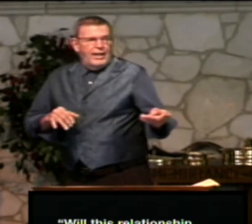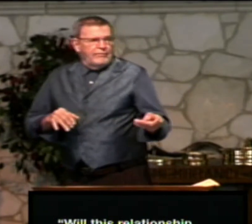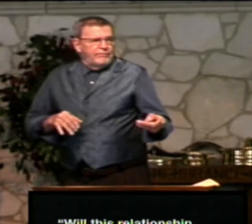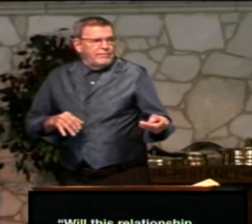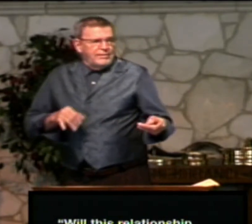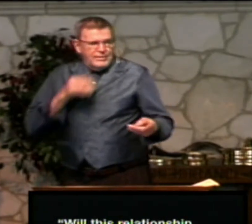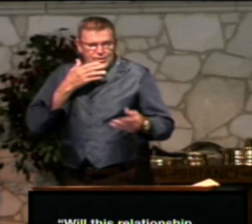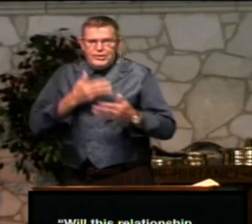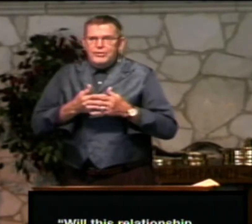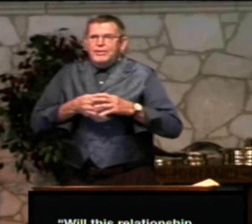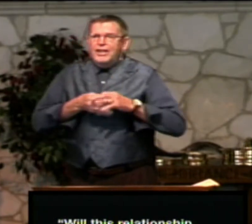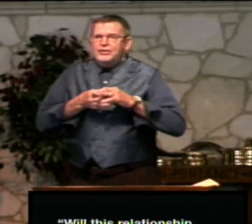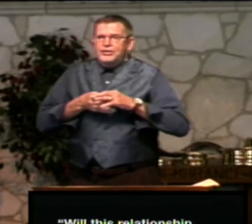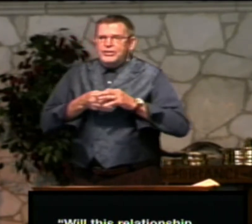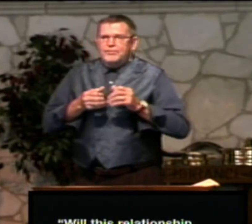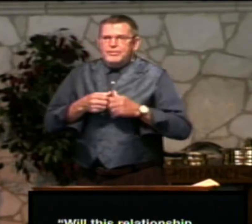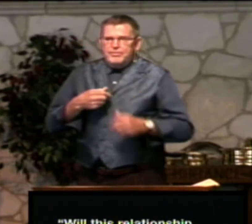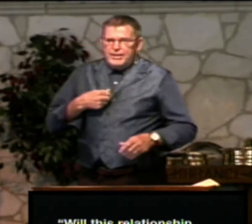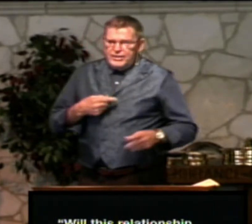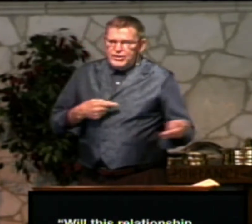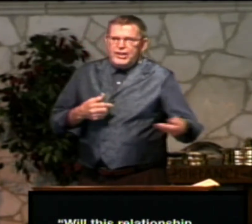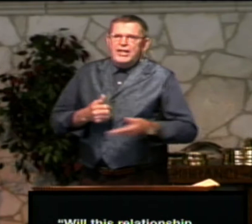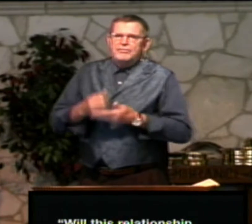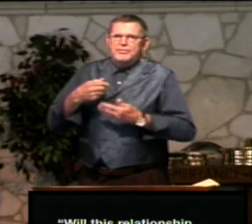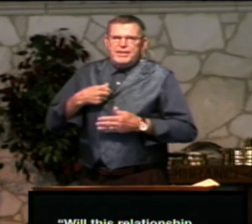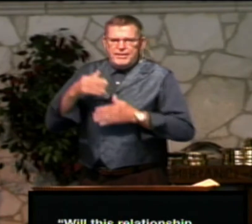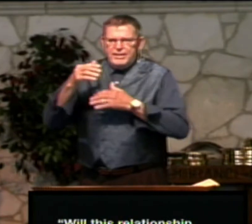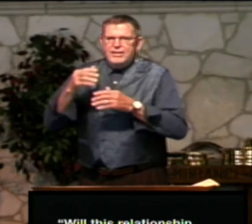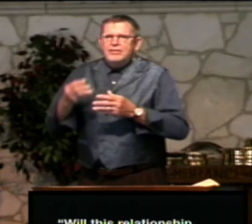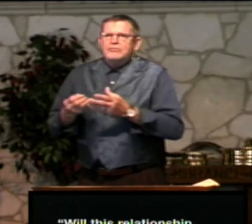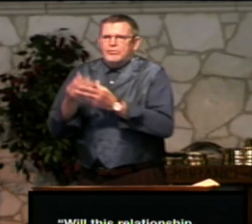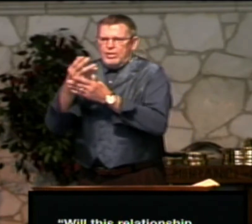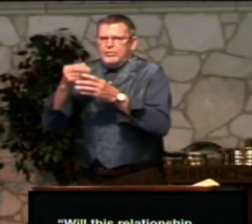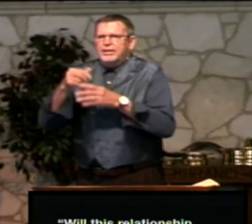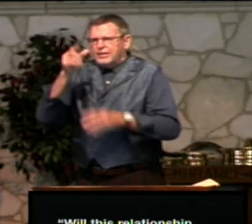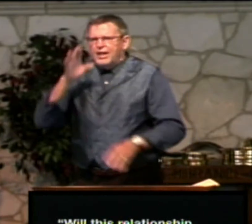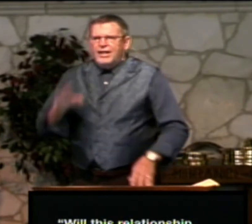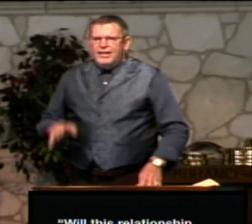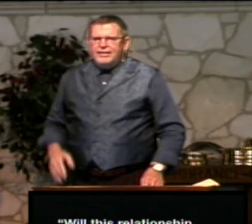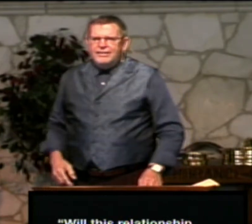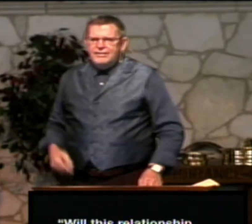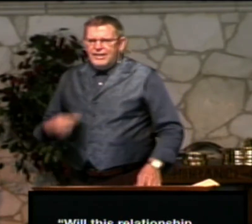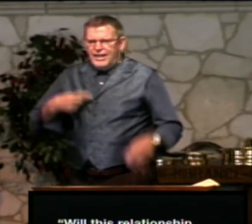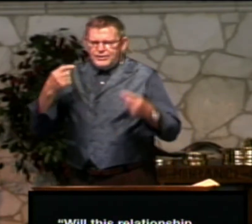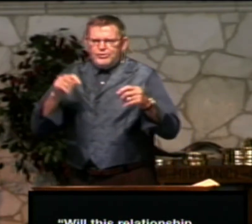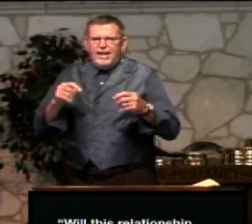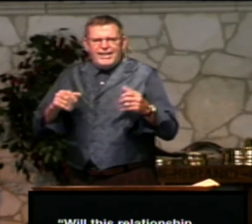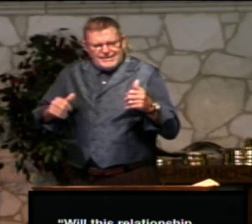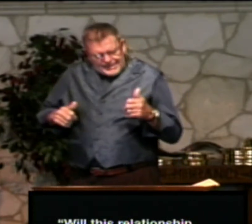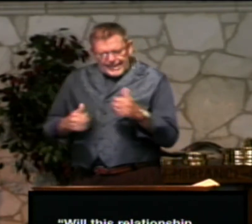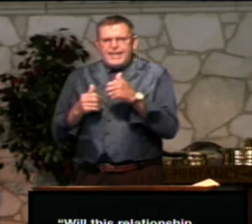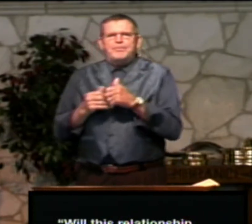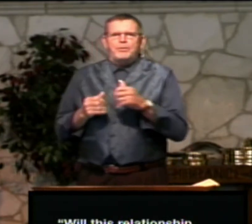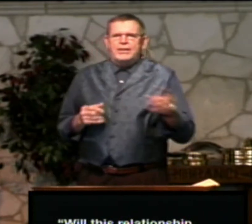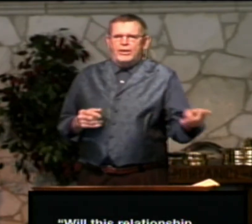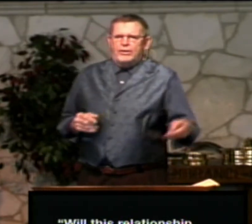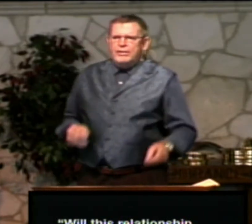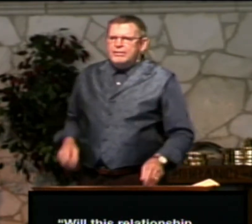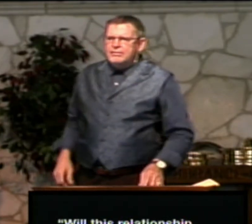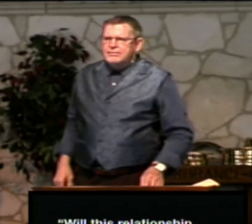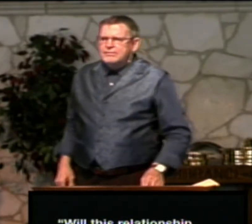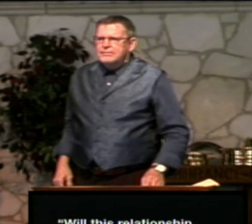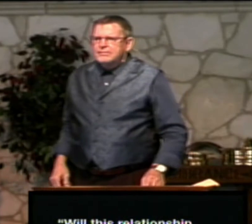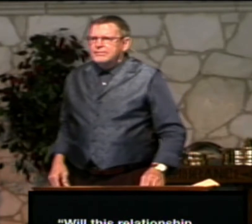My wife is a good relationship with me. She helps me grow in God. I try to stay up with